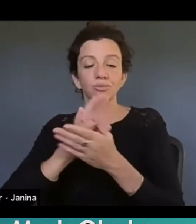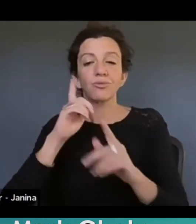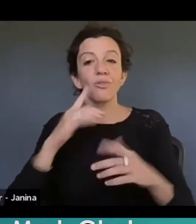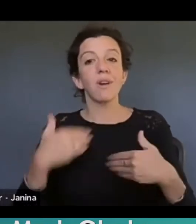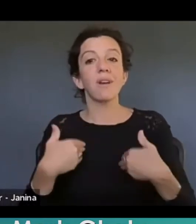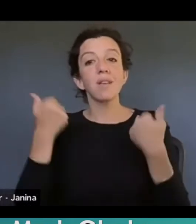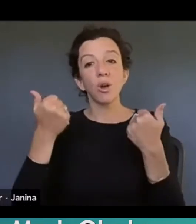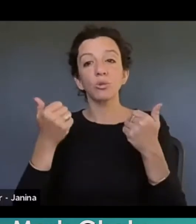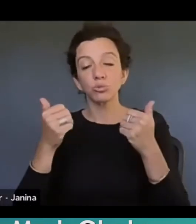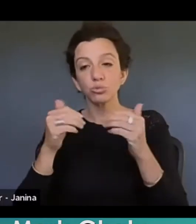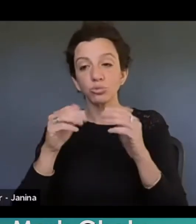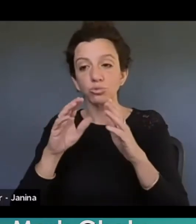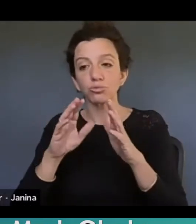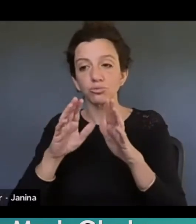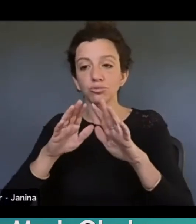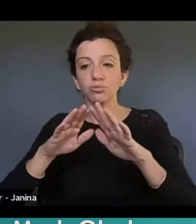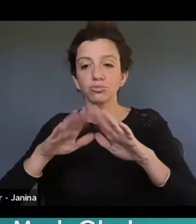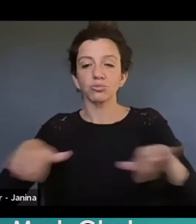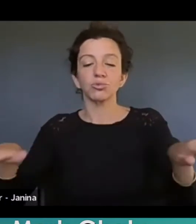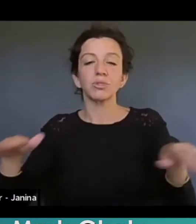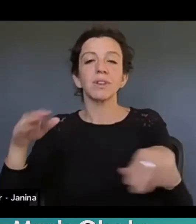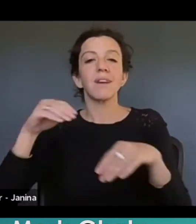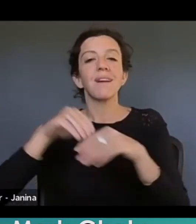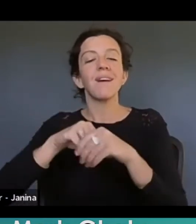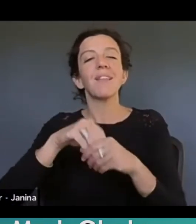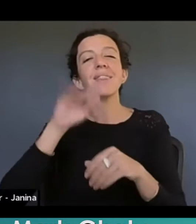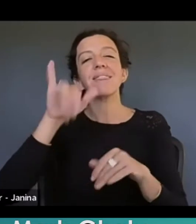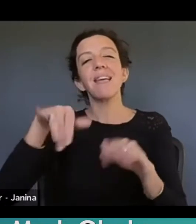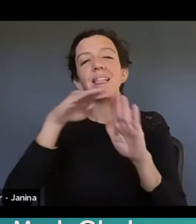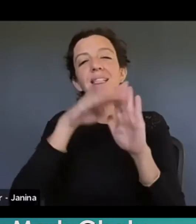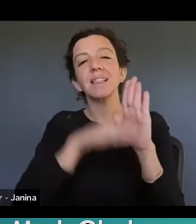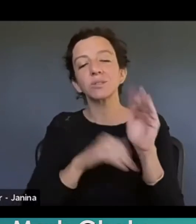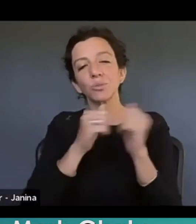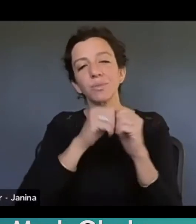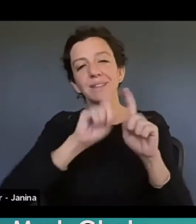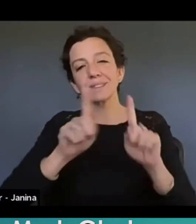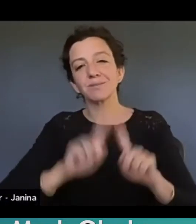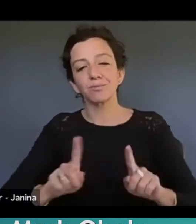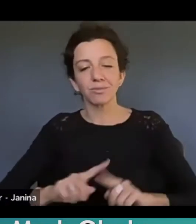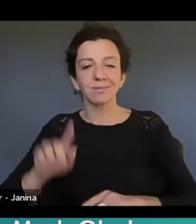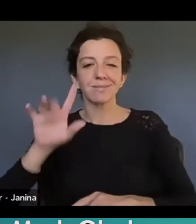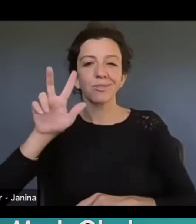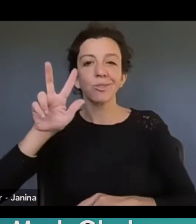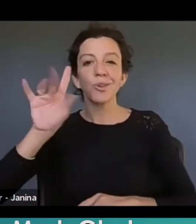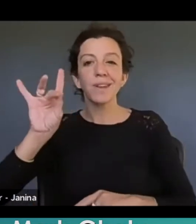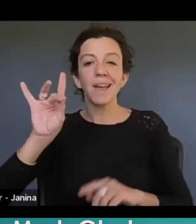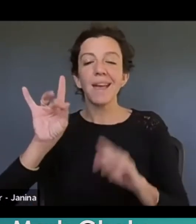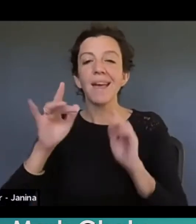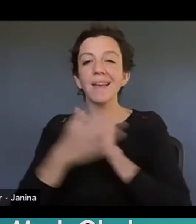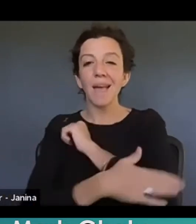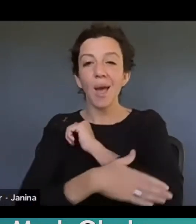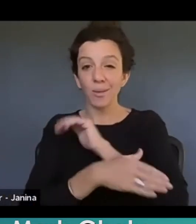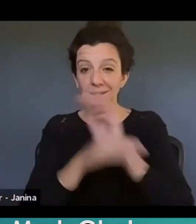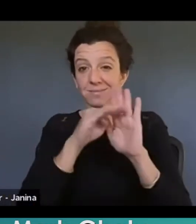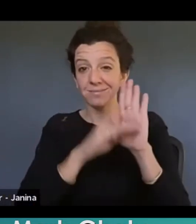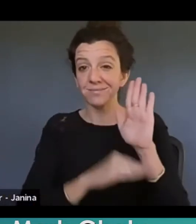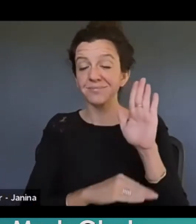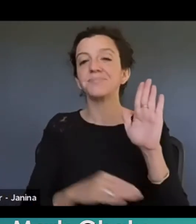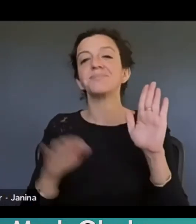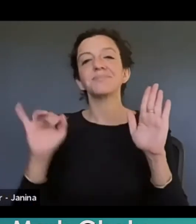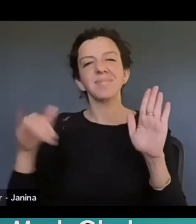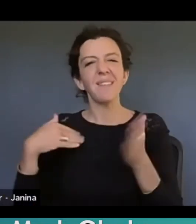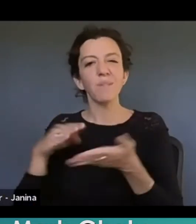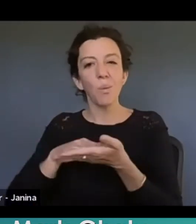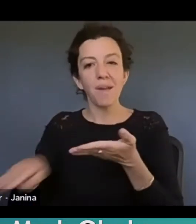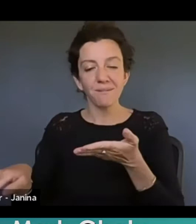county monitoring list. After Dr. Pon, I'm going to walk through a series of slides to talk a little bit more about our